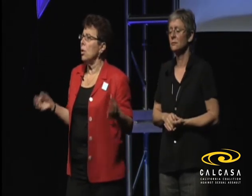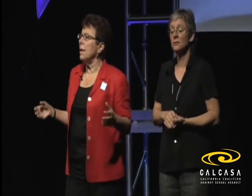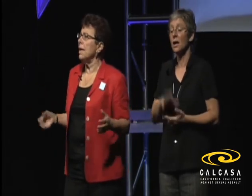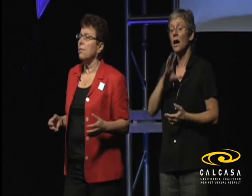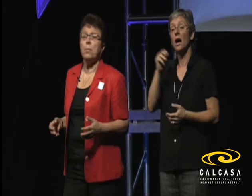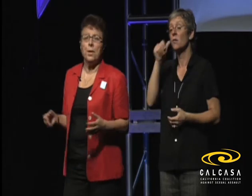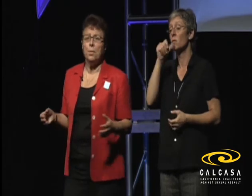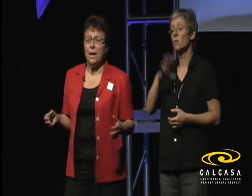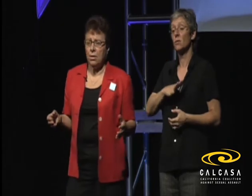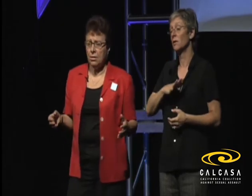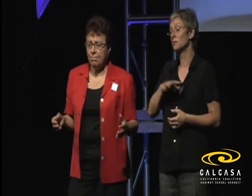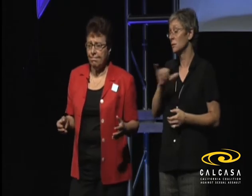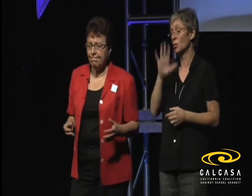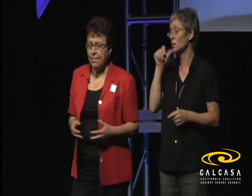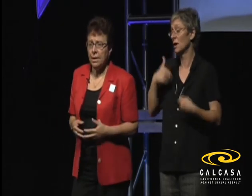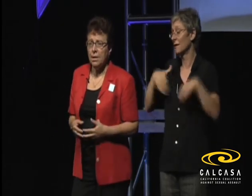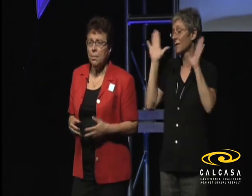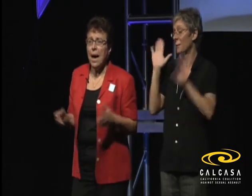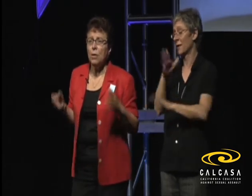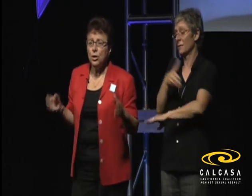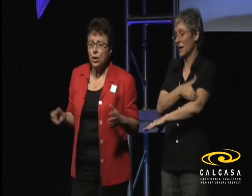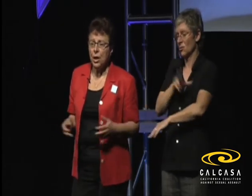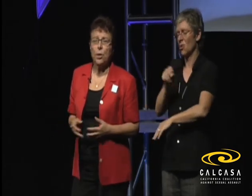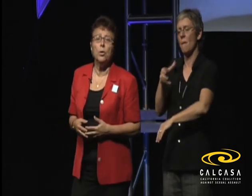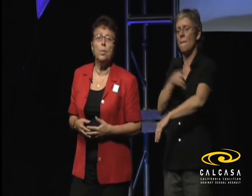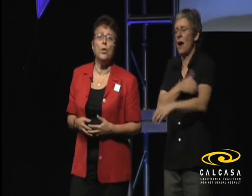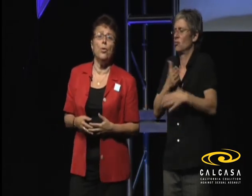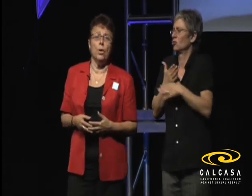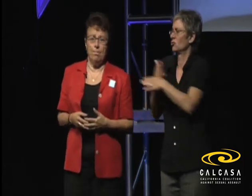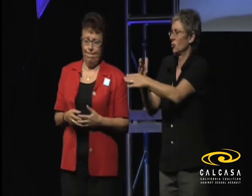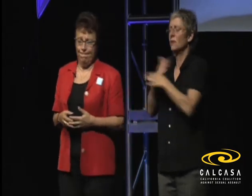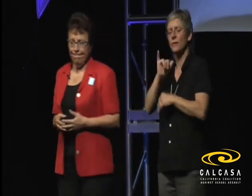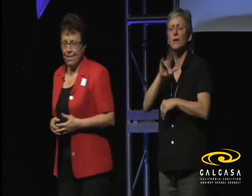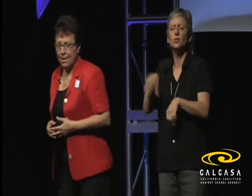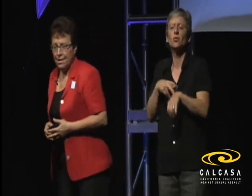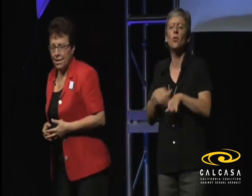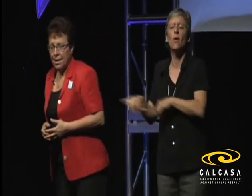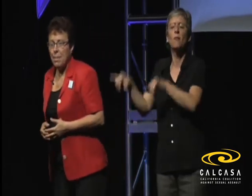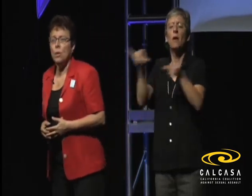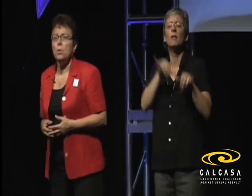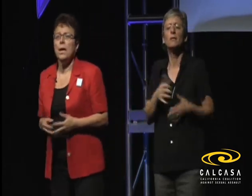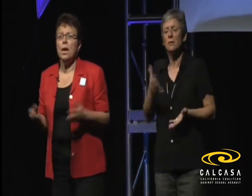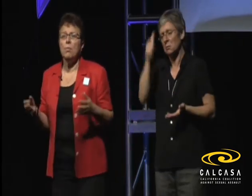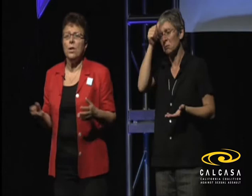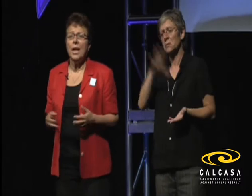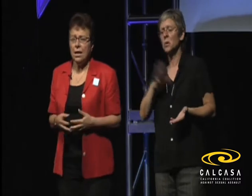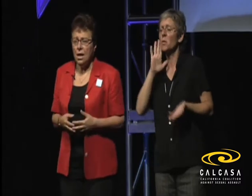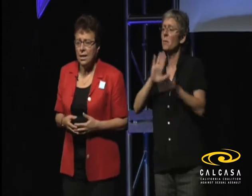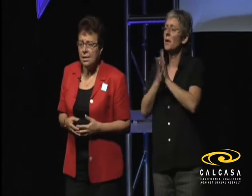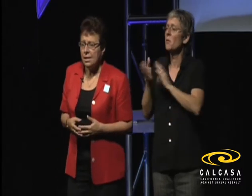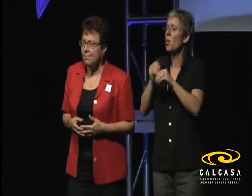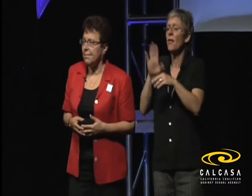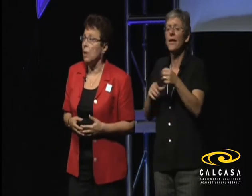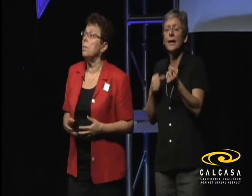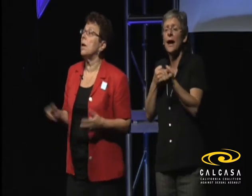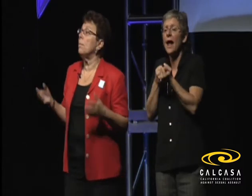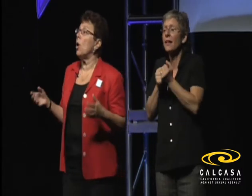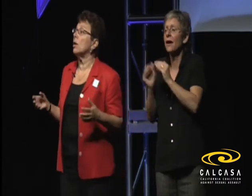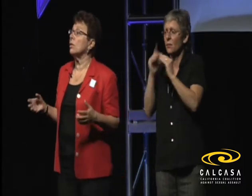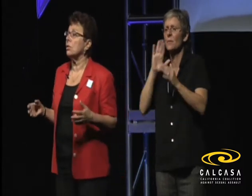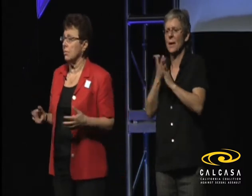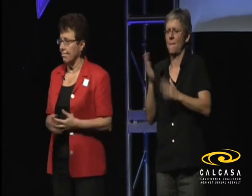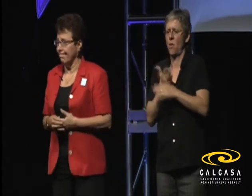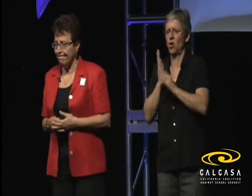Neither would women give up their power. Power sharing would be the norm. Men would become more than allies, they would